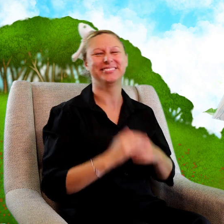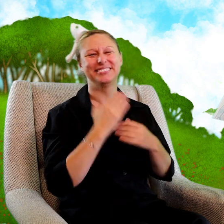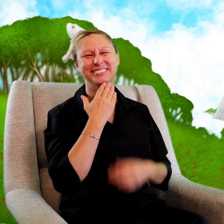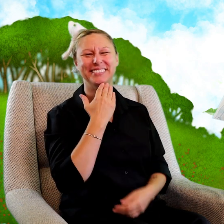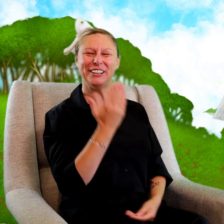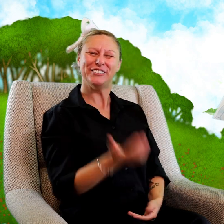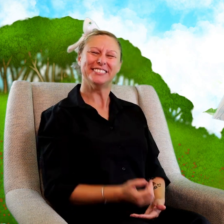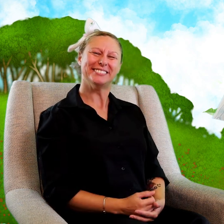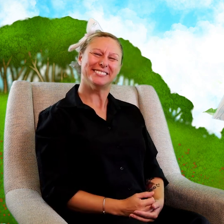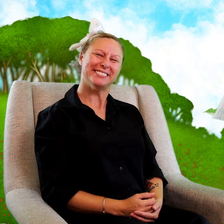Thank you.